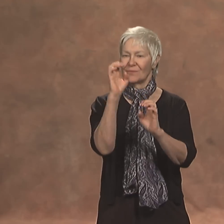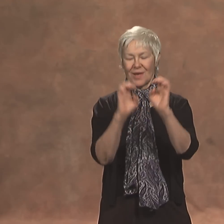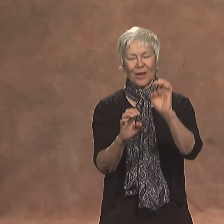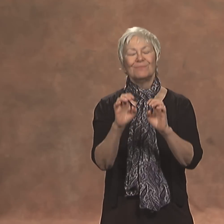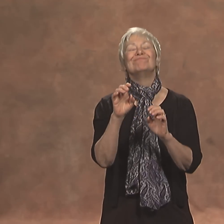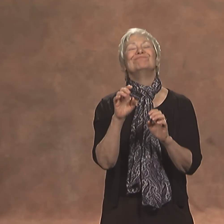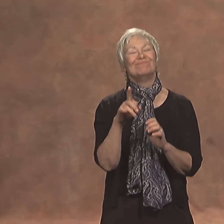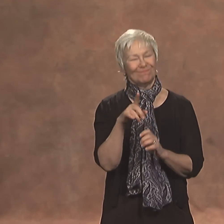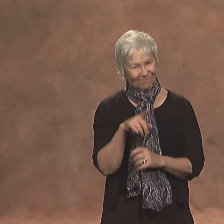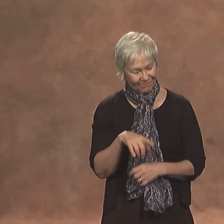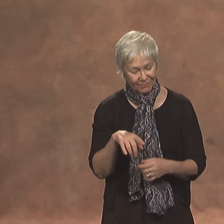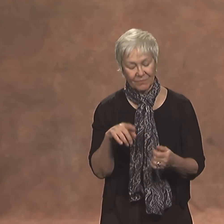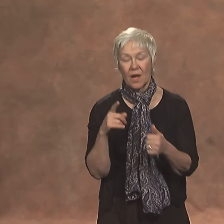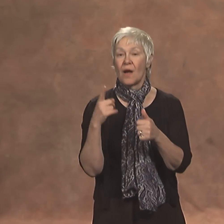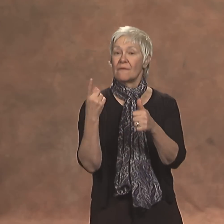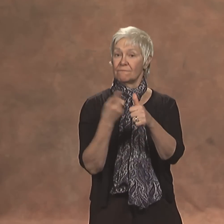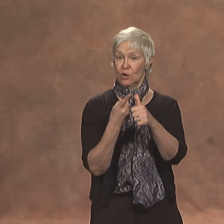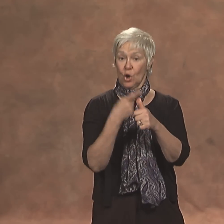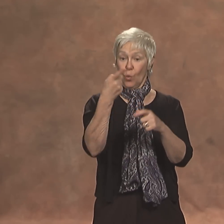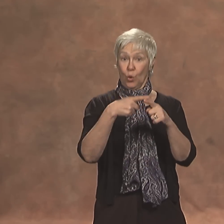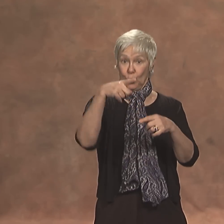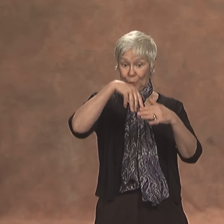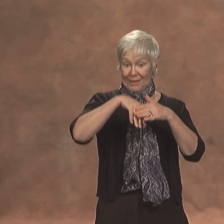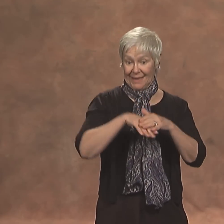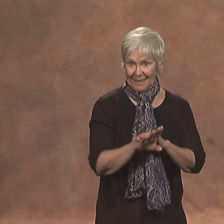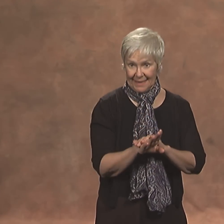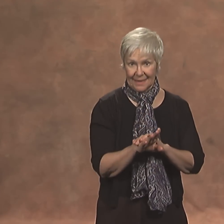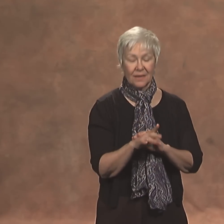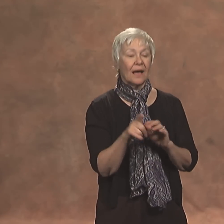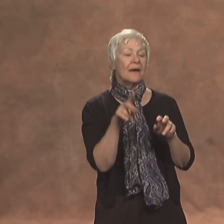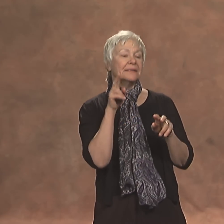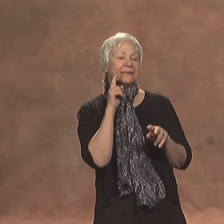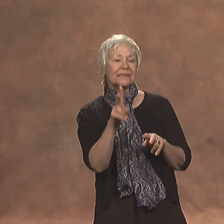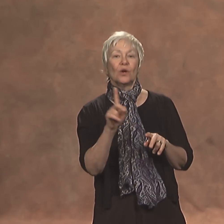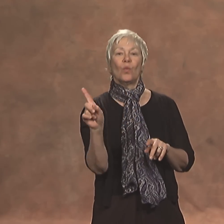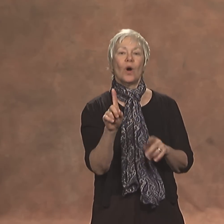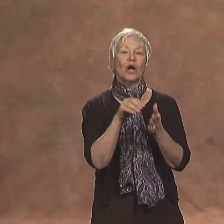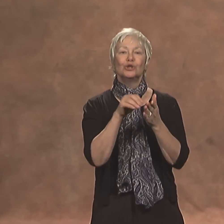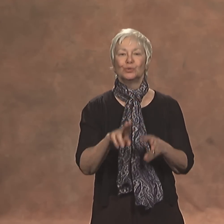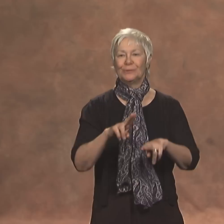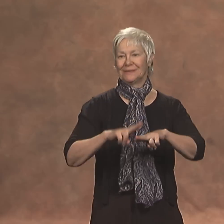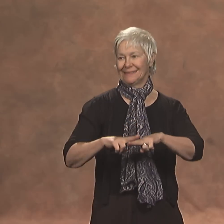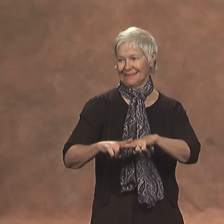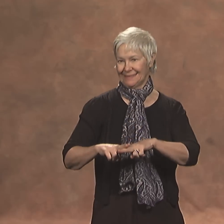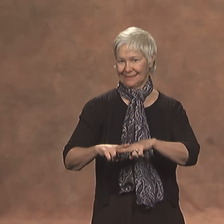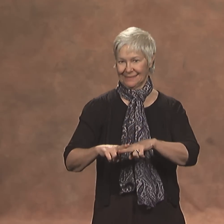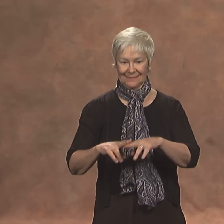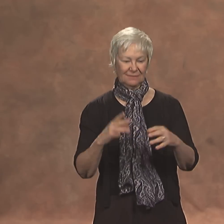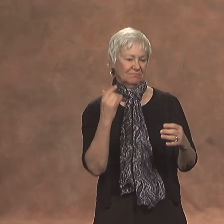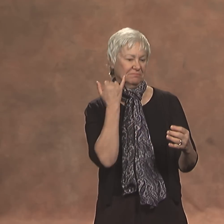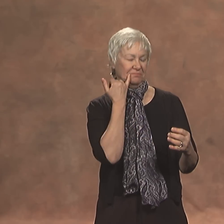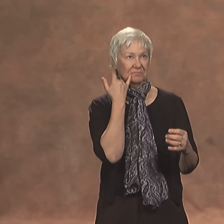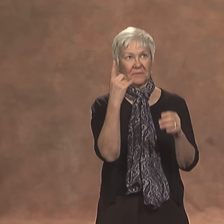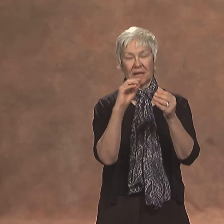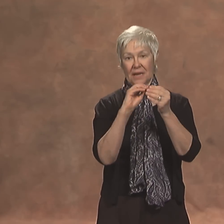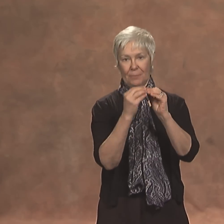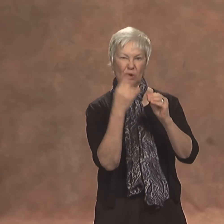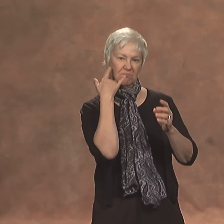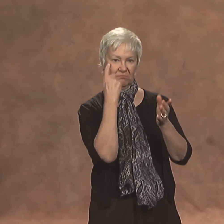This is the last question, and clearly a very important one. When you begin class, look